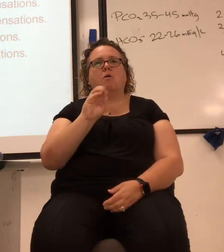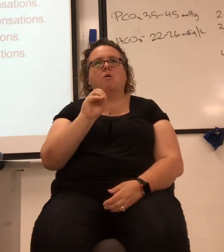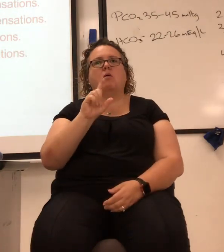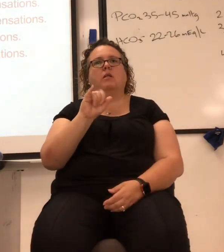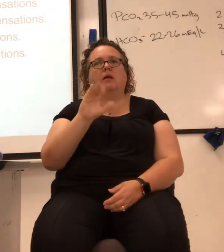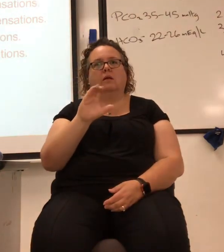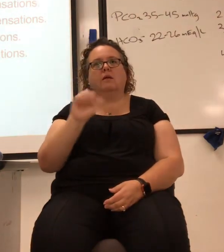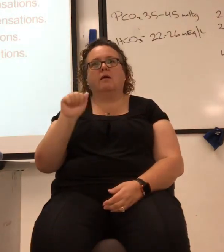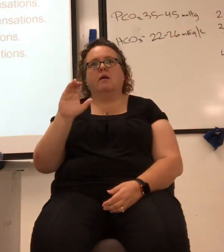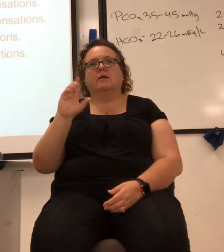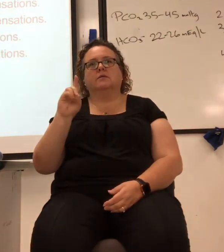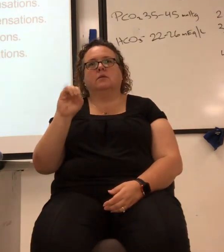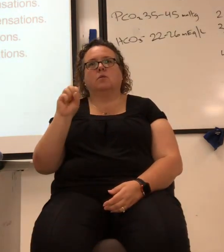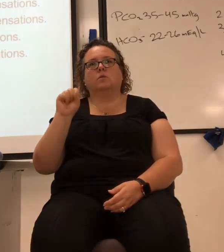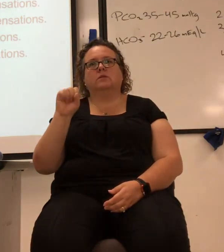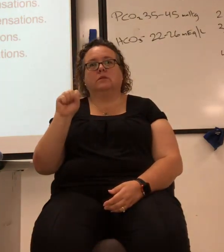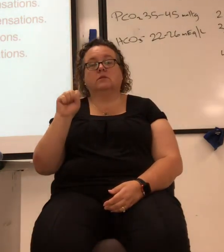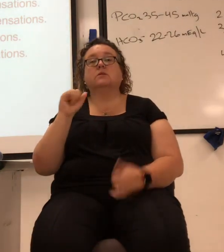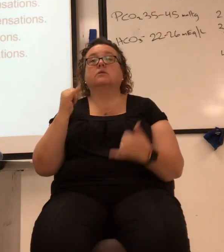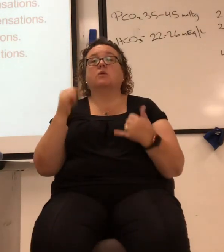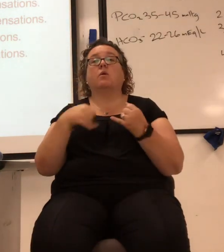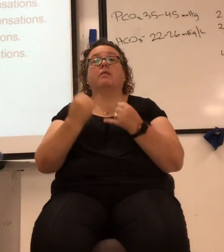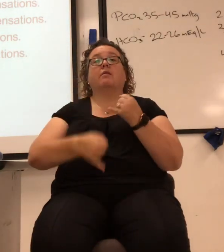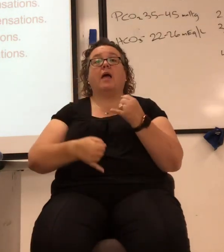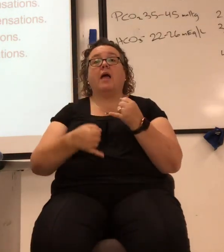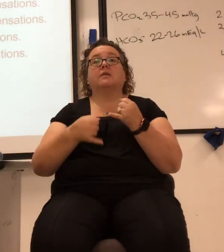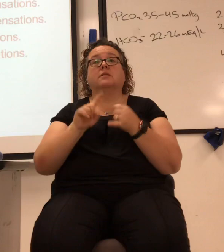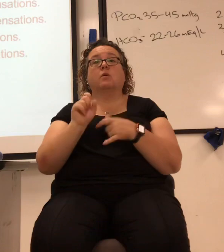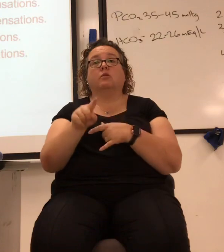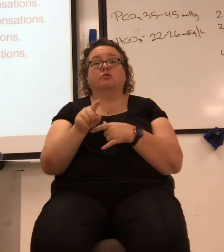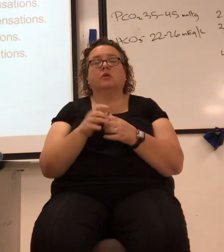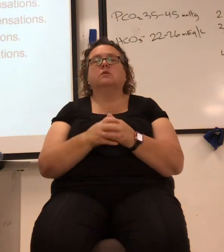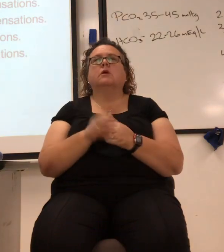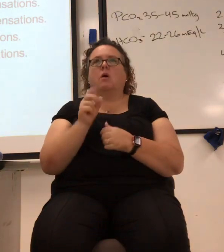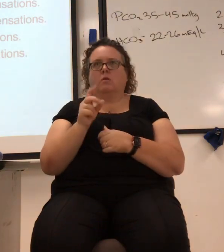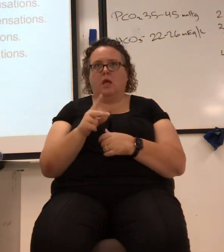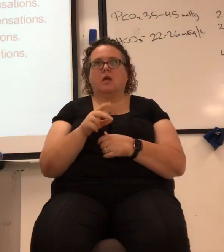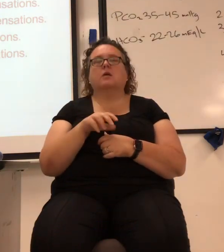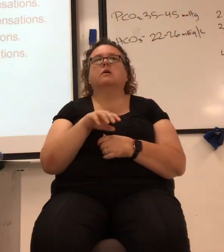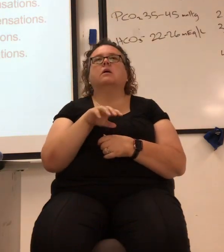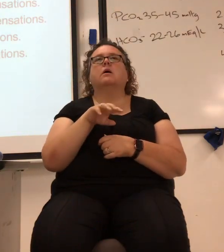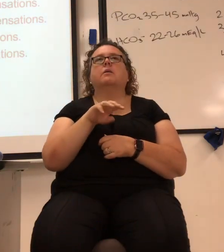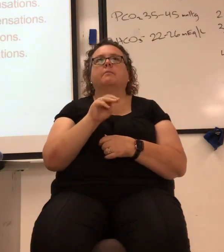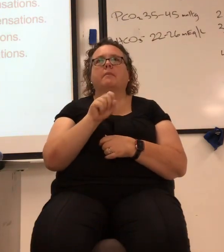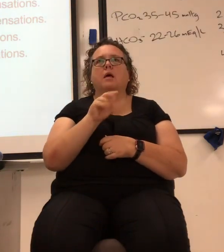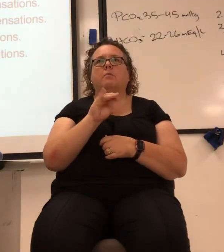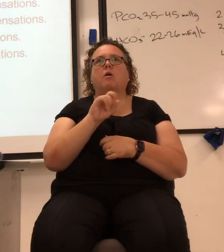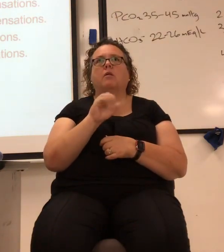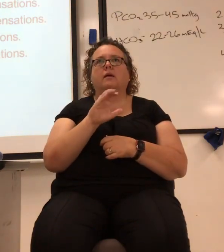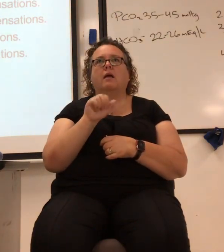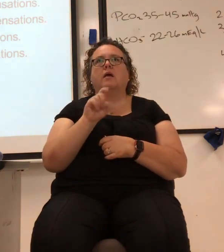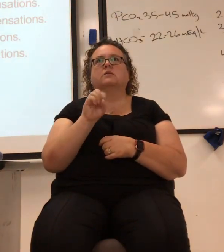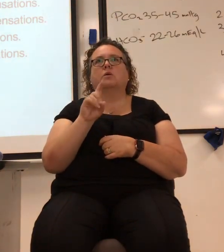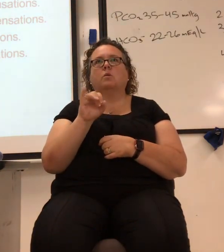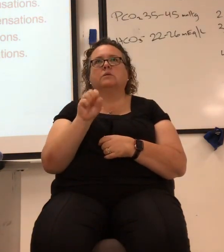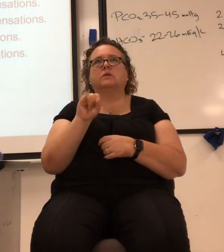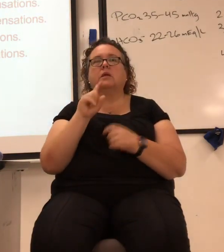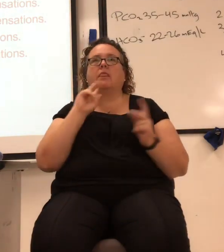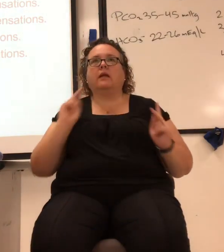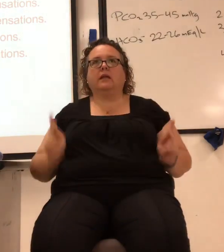Is that high or low? Low. Is that the cause? No, it's not the cause. It's outside the normal